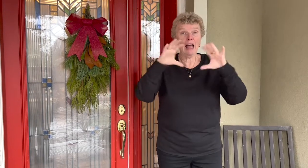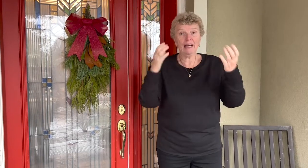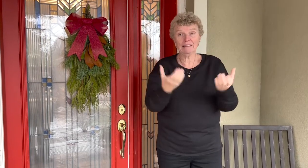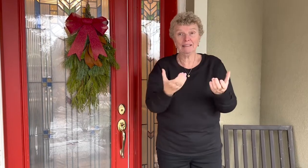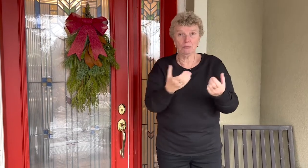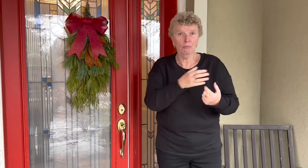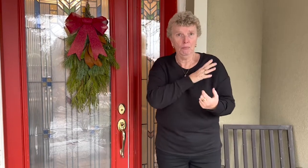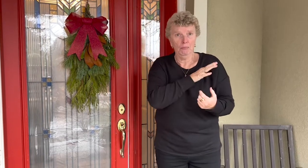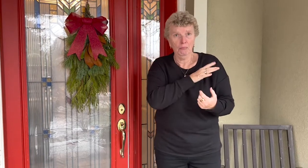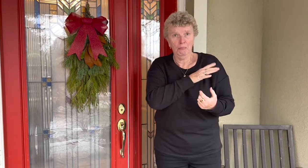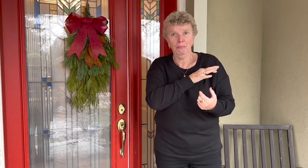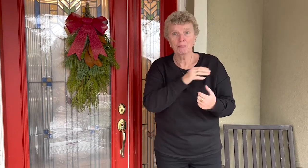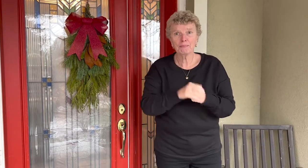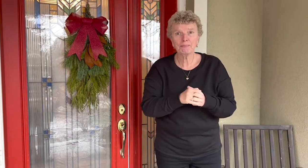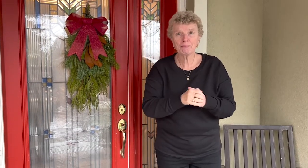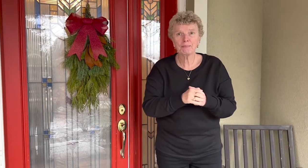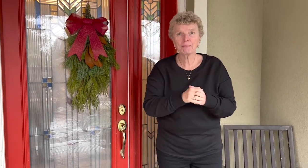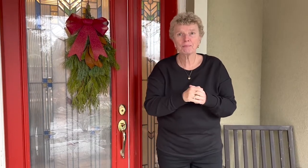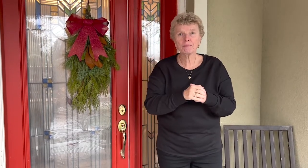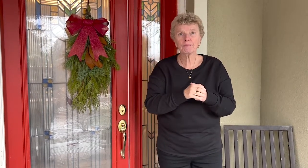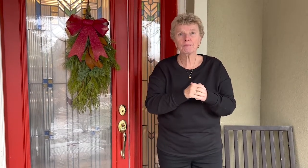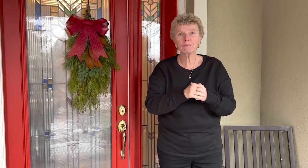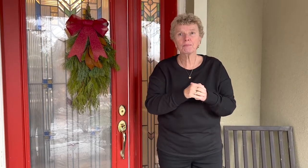ASL classes. It's pretty terrific.